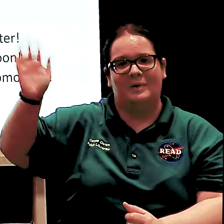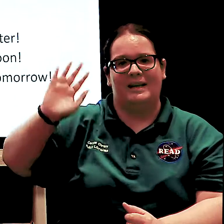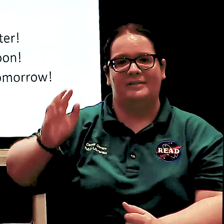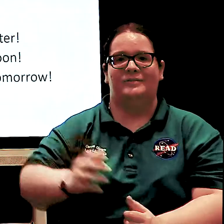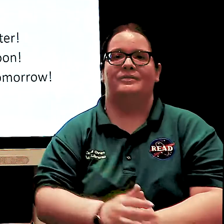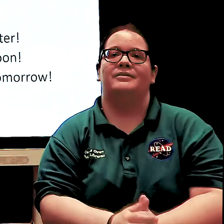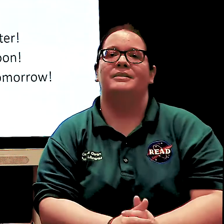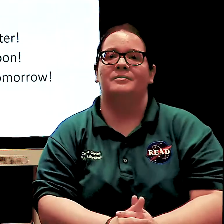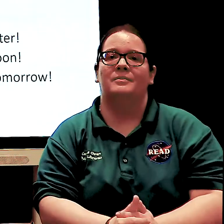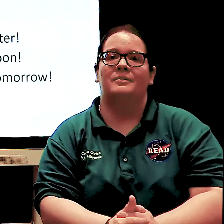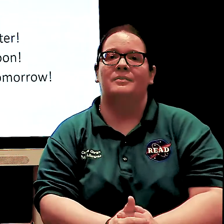wave.